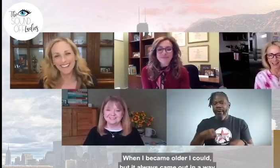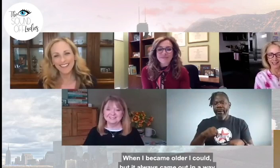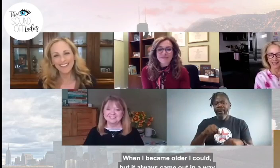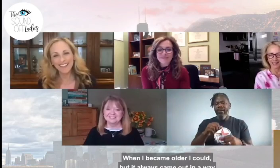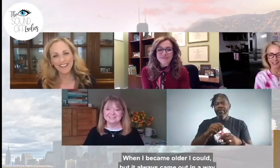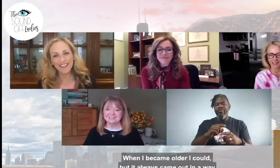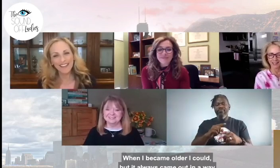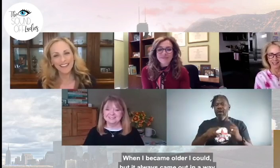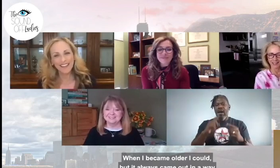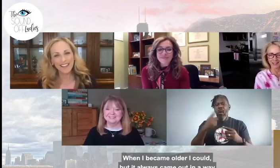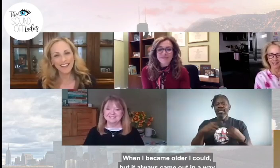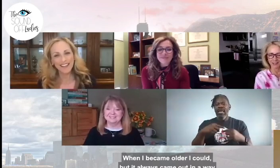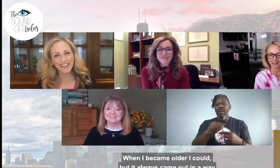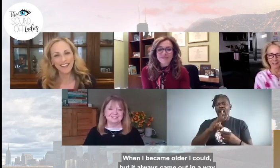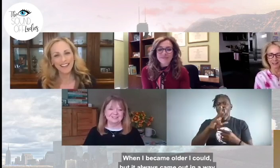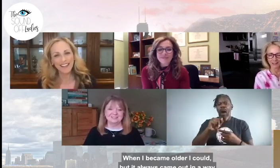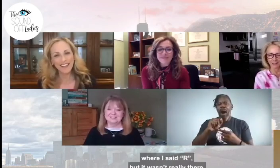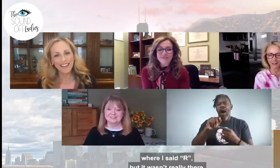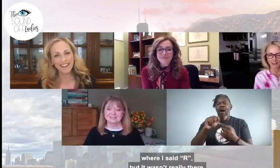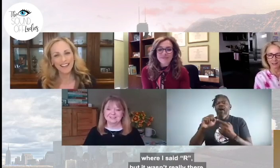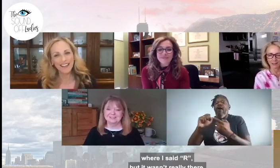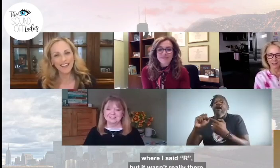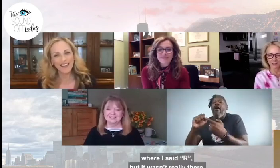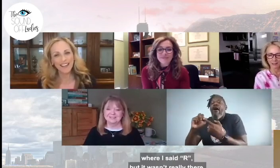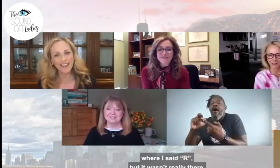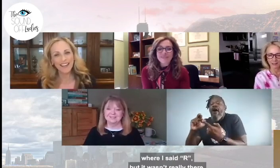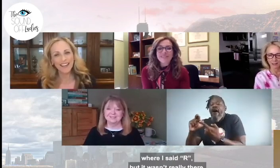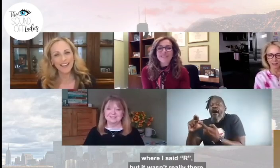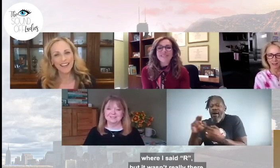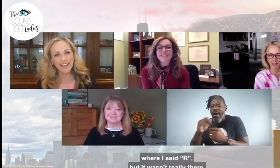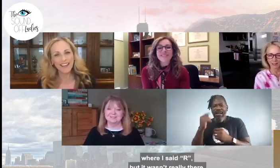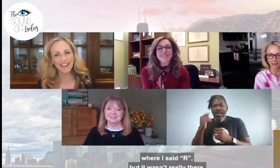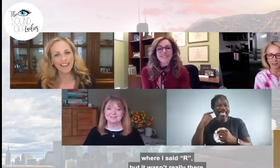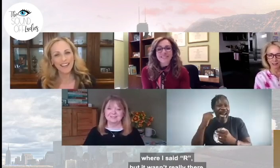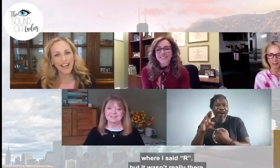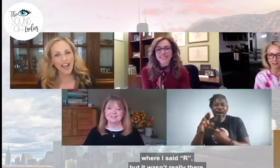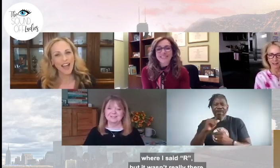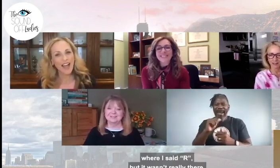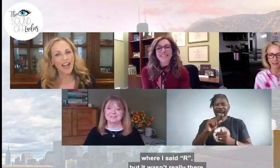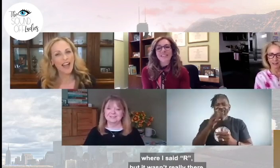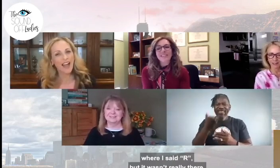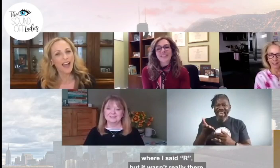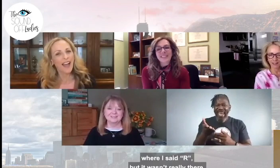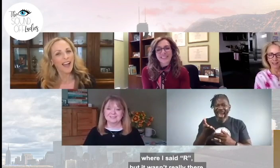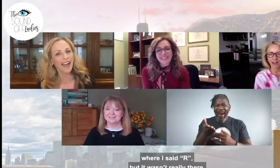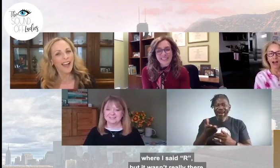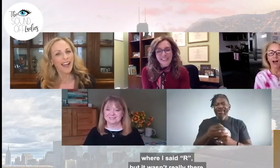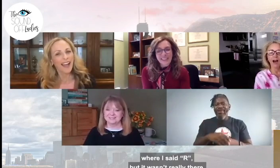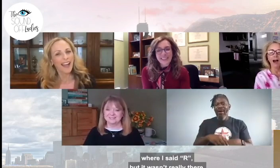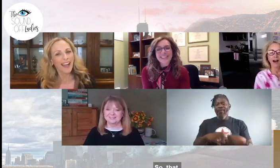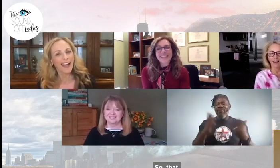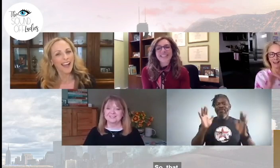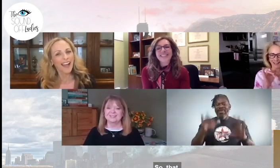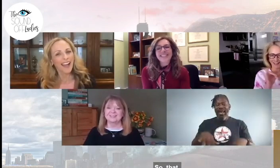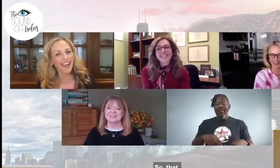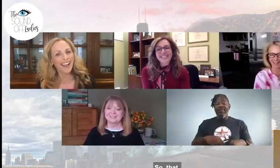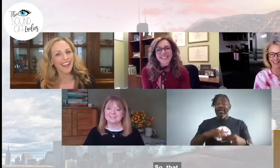And later in life, I could, but it would still come out as Wa, and I couldn't still say the R